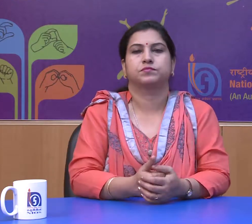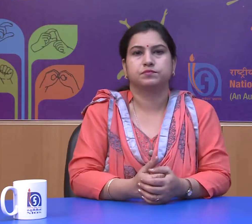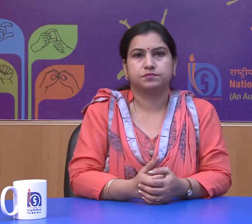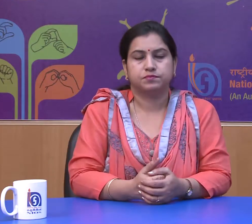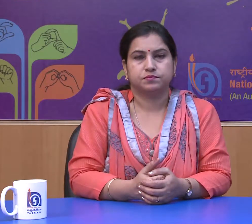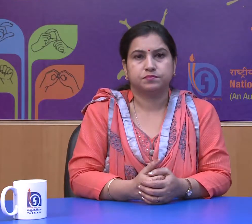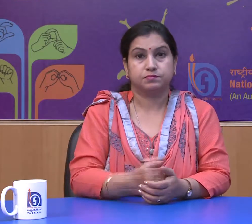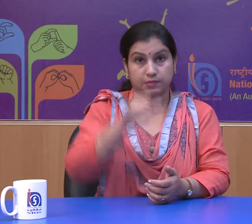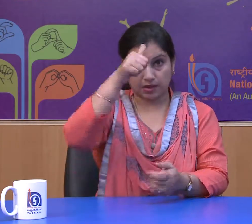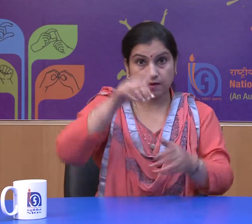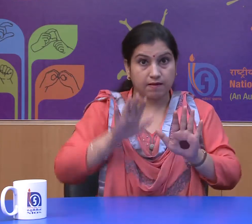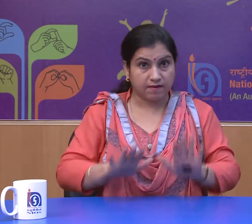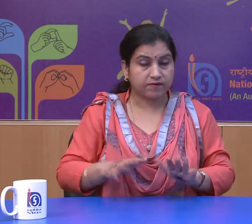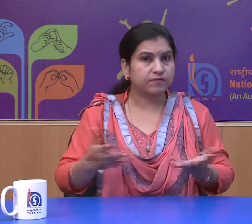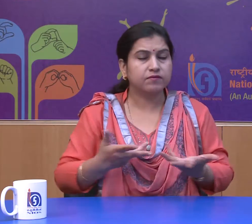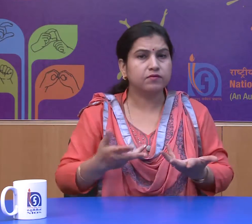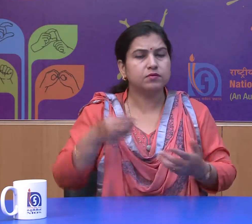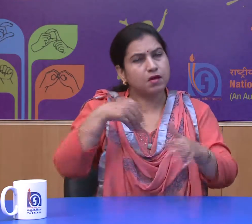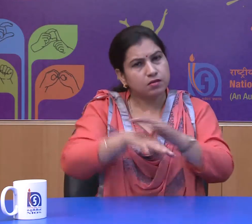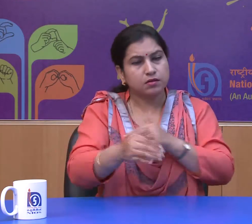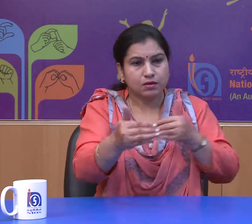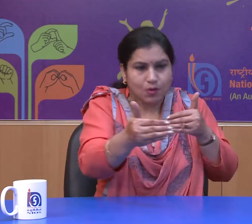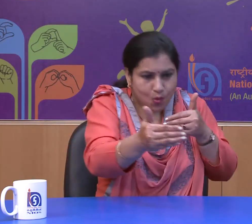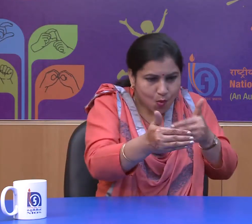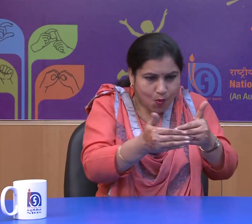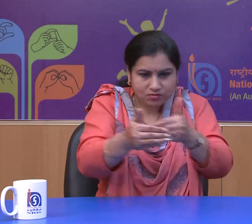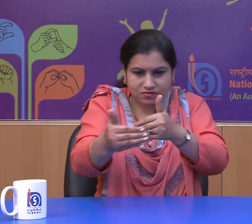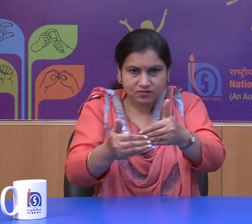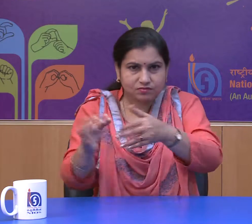In India, there is a close relationship between the executive